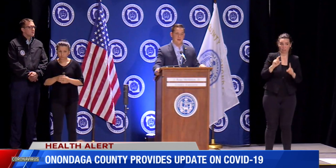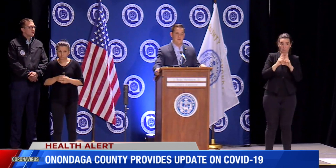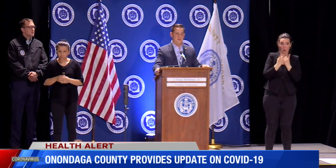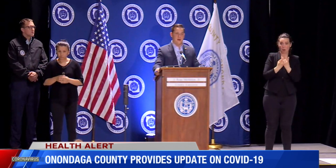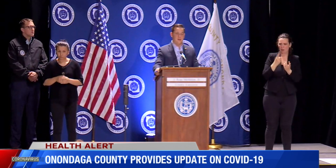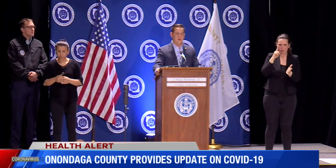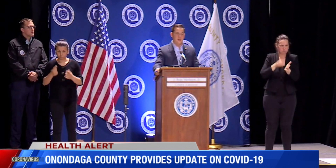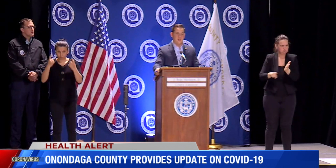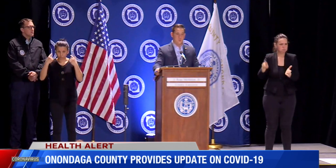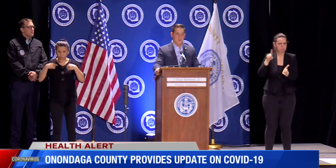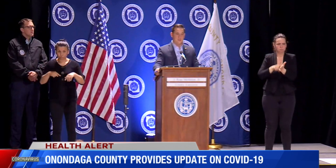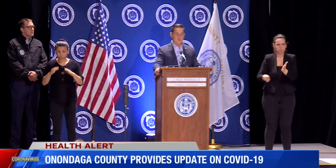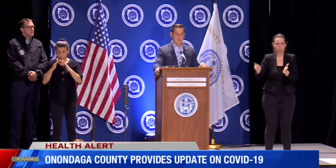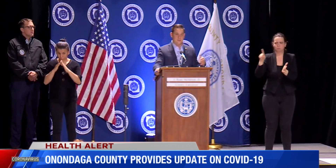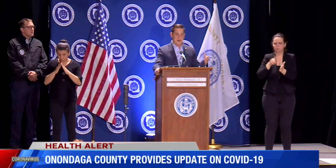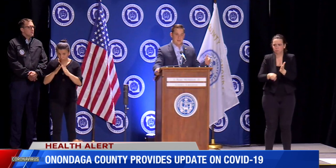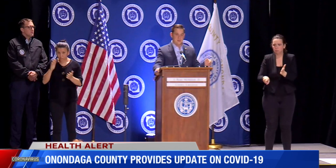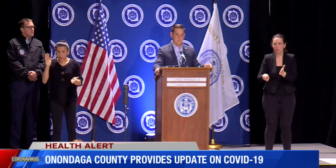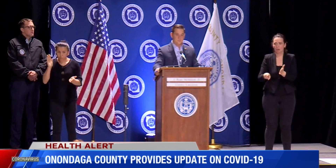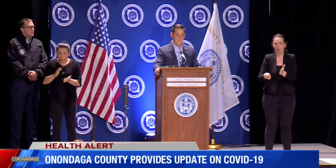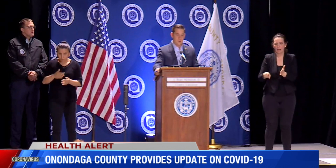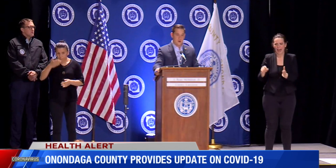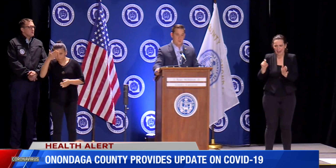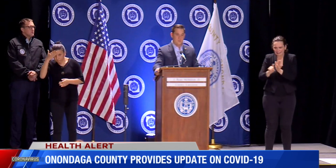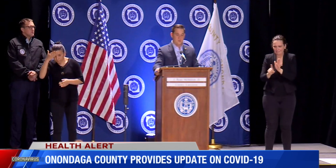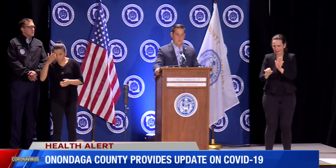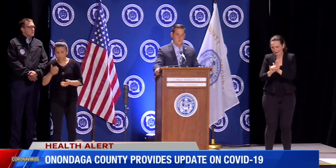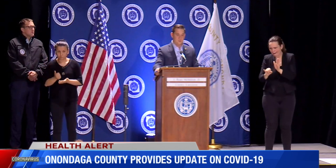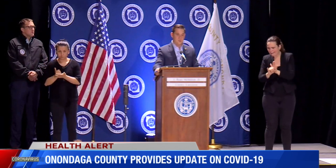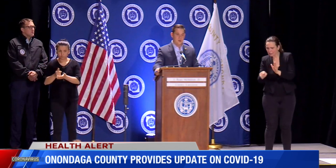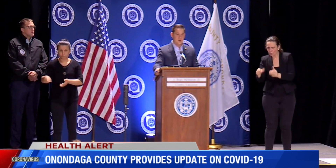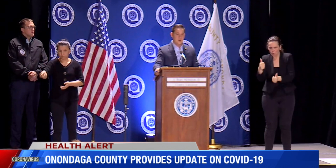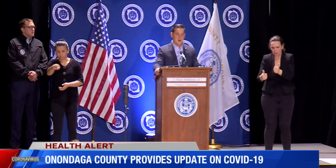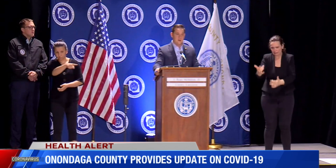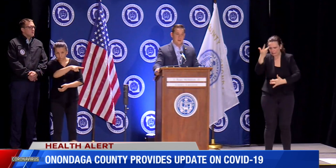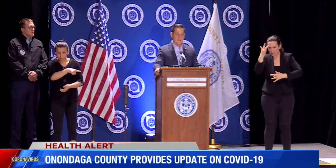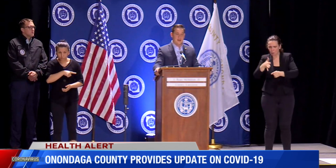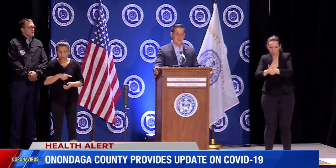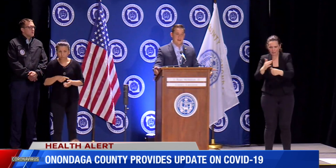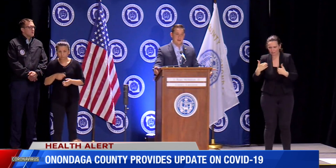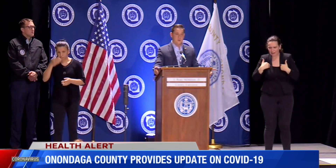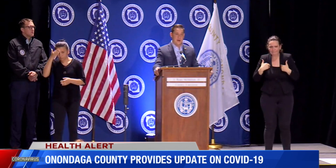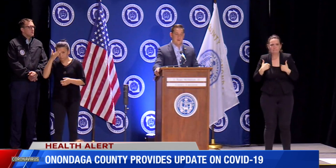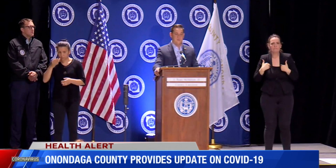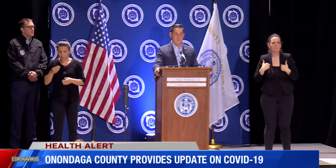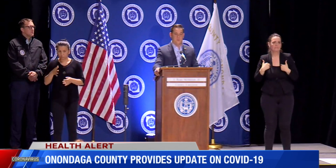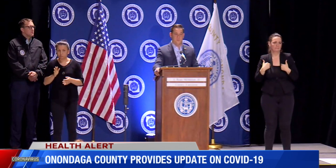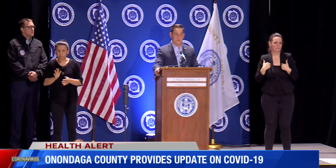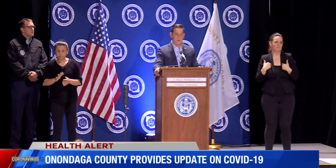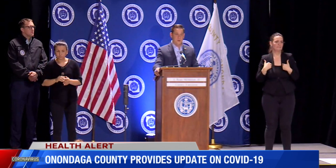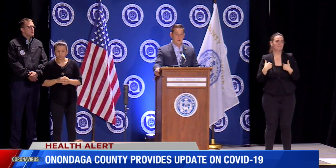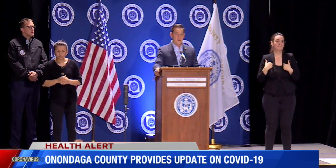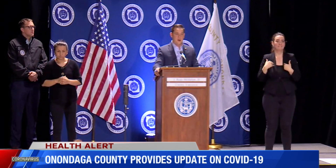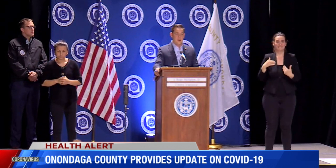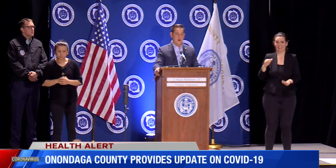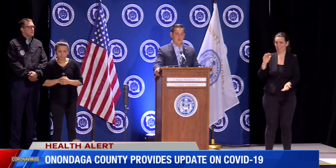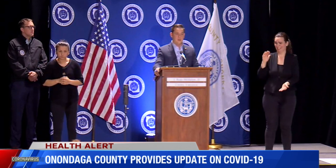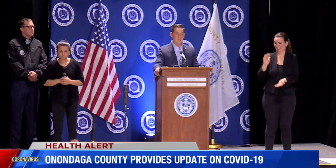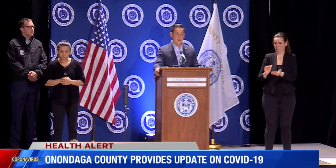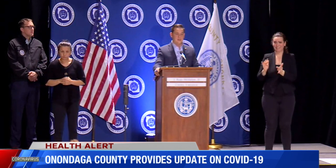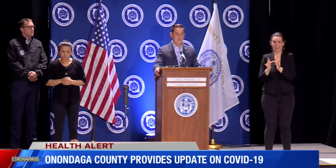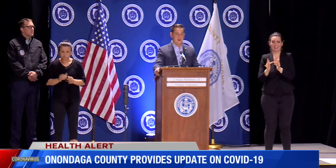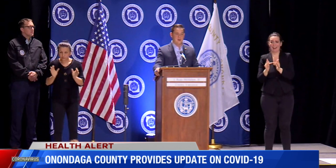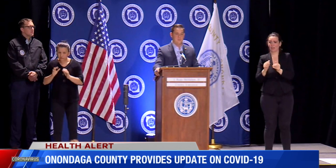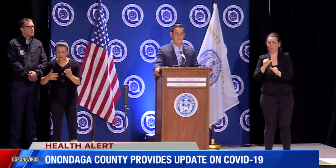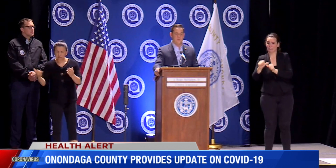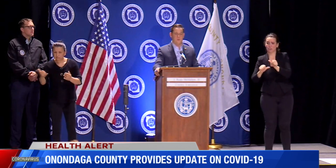quarantine, identify as we continue to test people with symptoms. And the less contact we have with people,